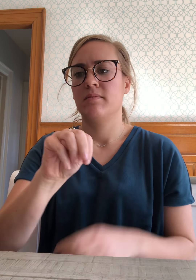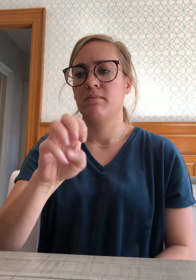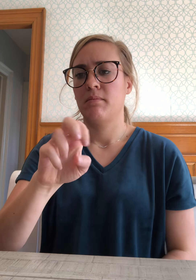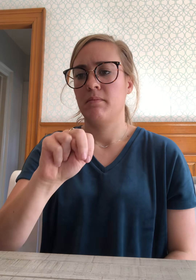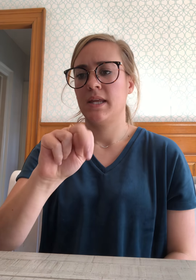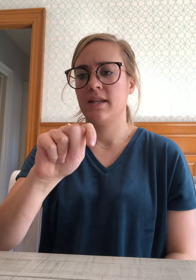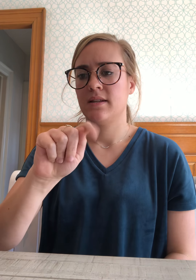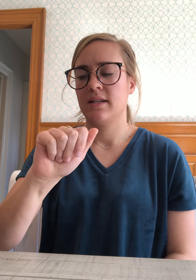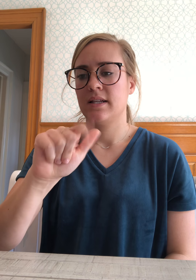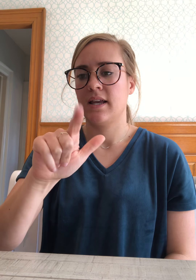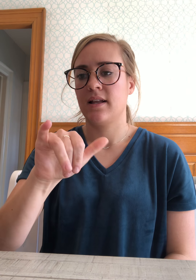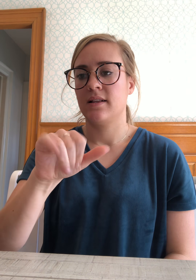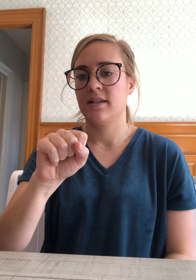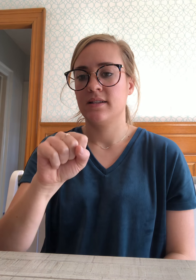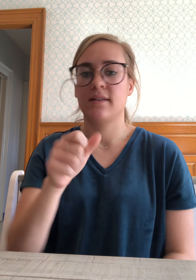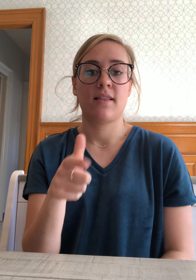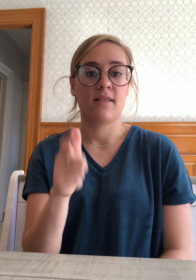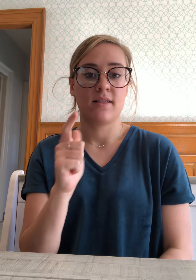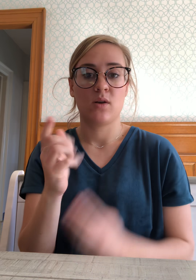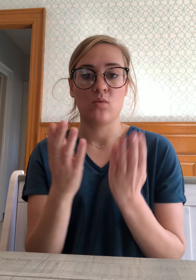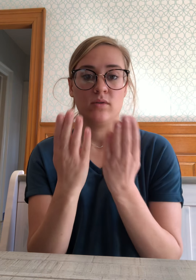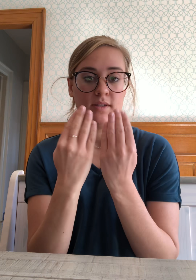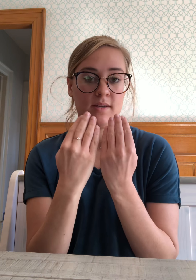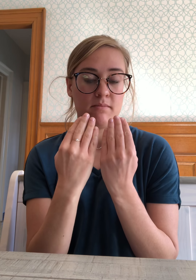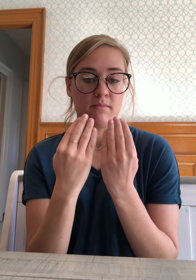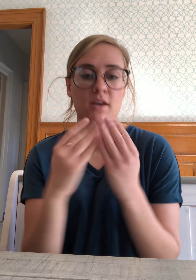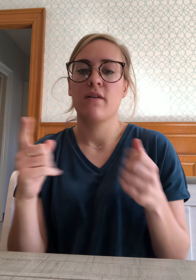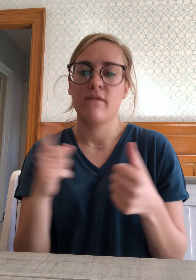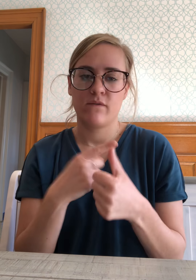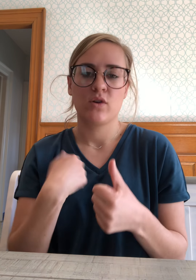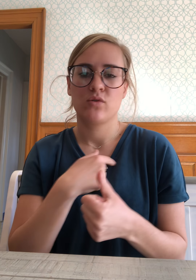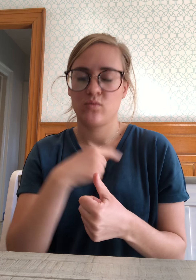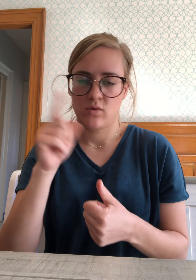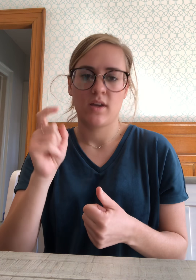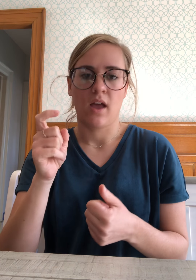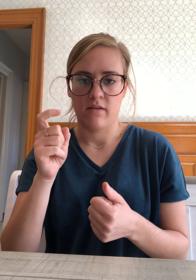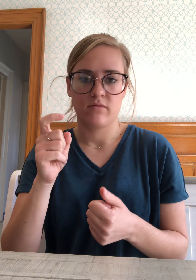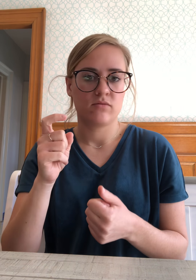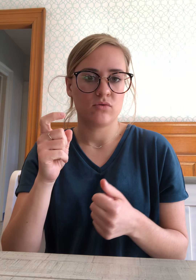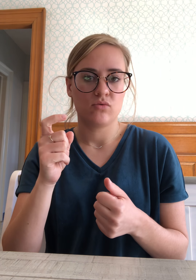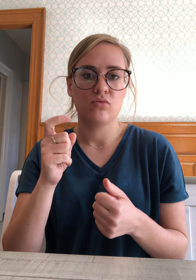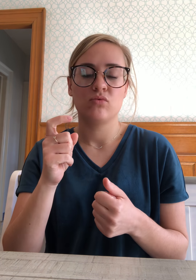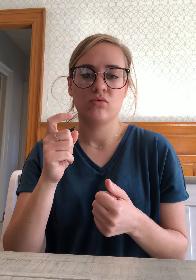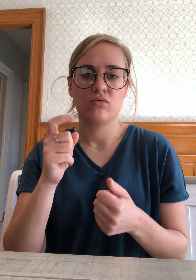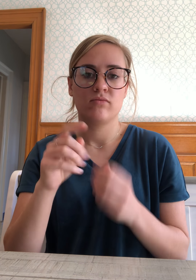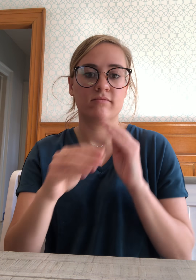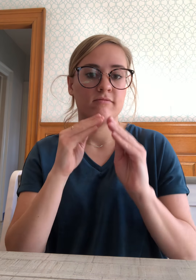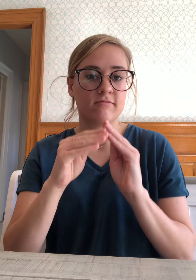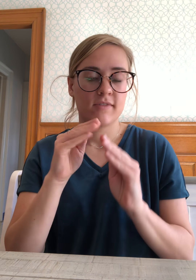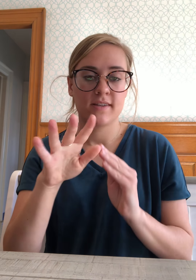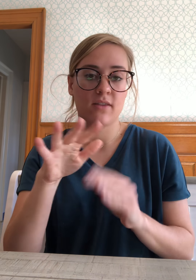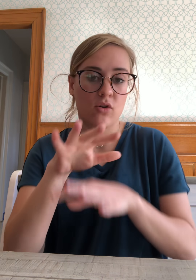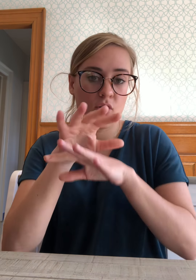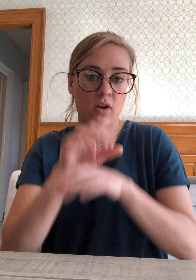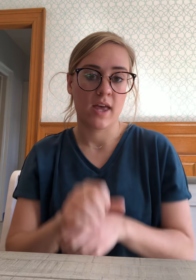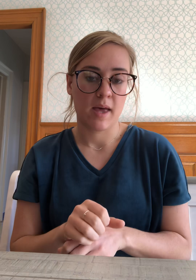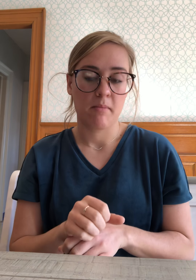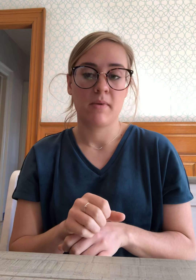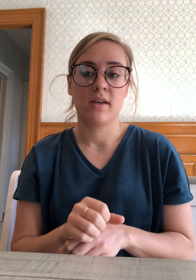want to treat these. We have to eliminate the habit first because we'll align the malocclusion, and if the habit is